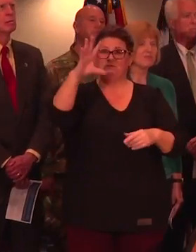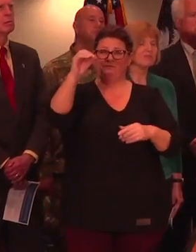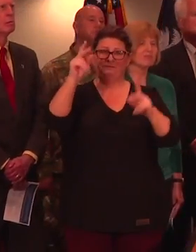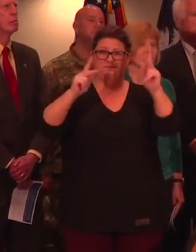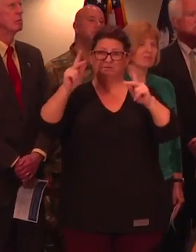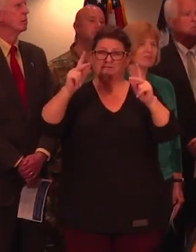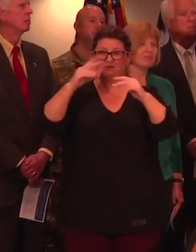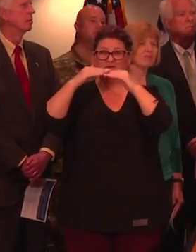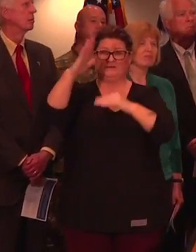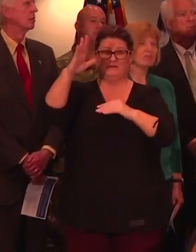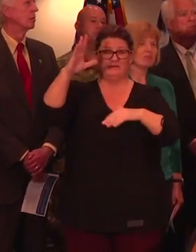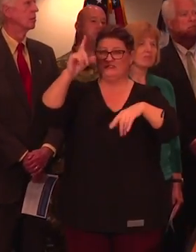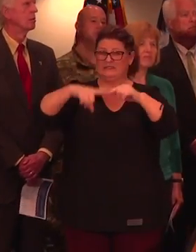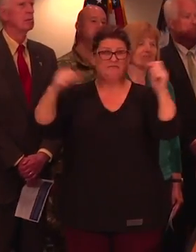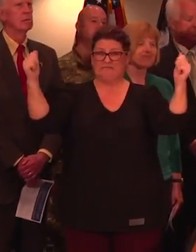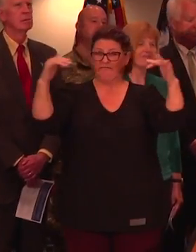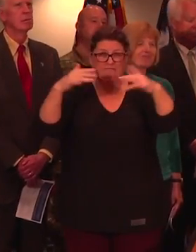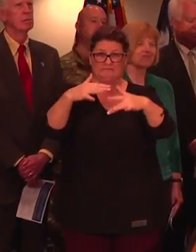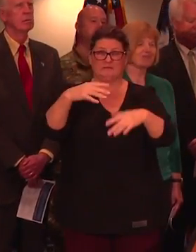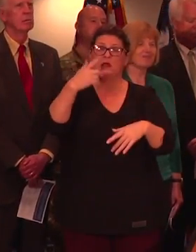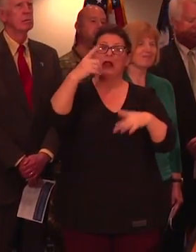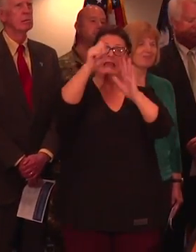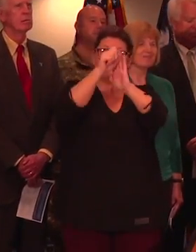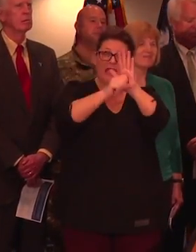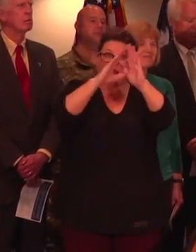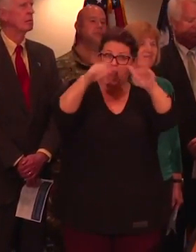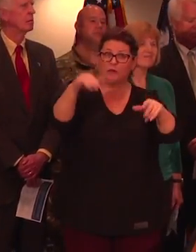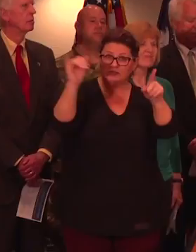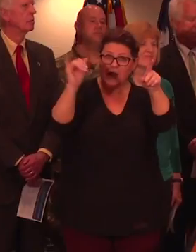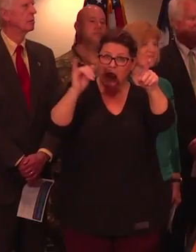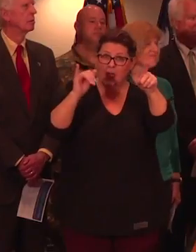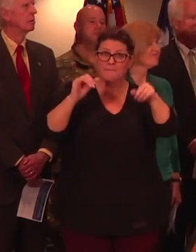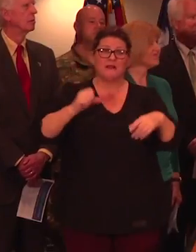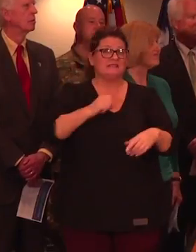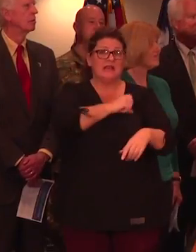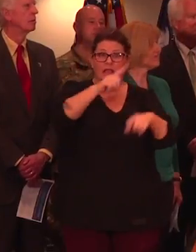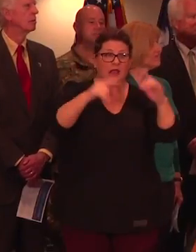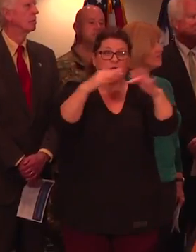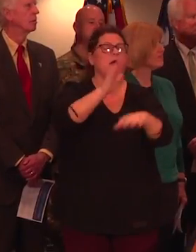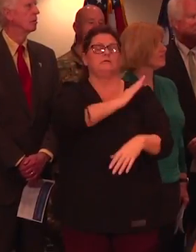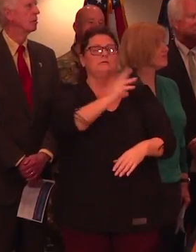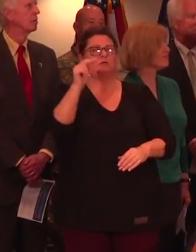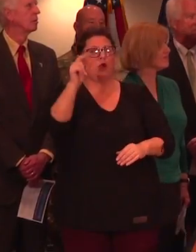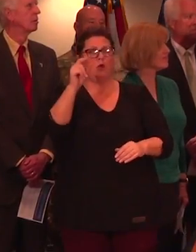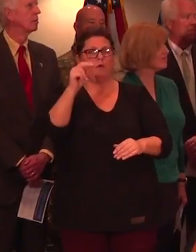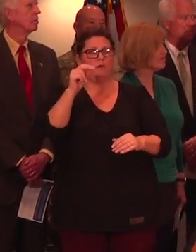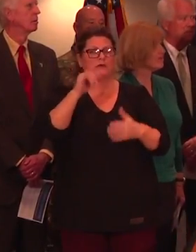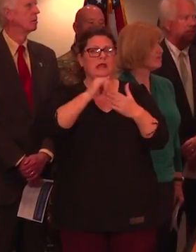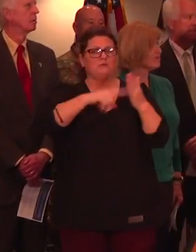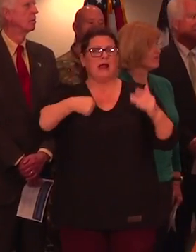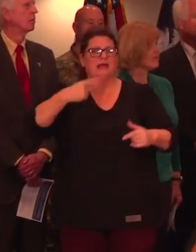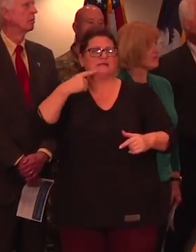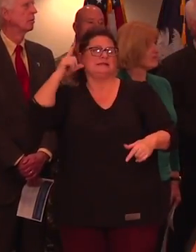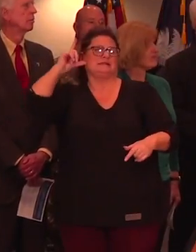facilities. That's correct. The State House. So does that mean the Senate, the House can't be in there if there's more than 50 people? No, so that was addressed in my